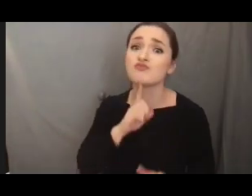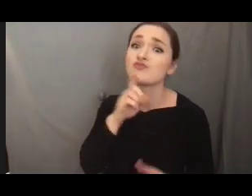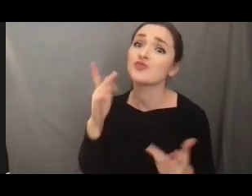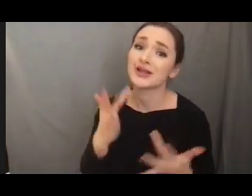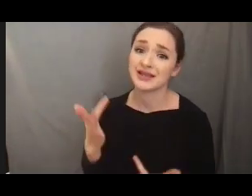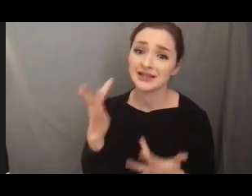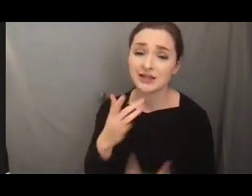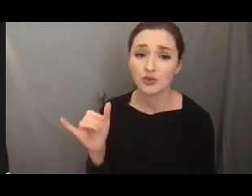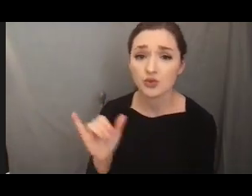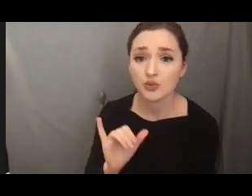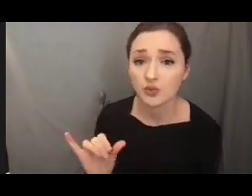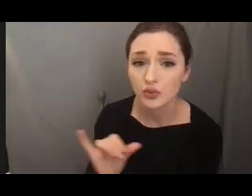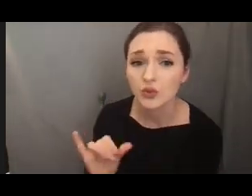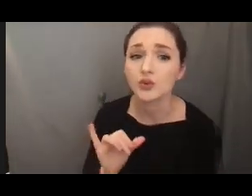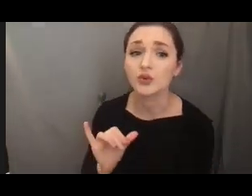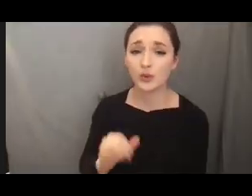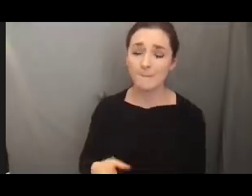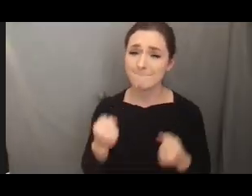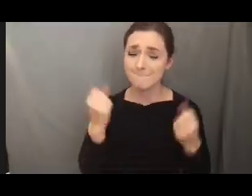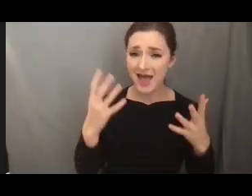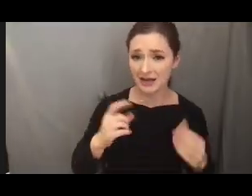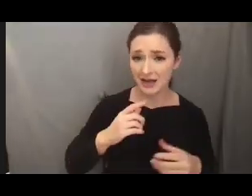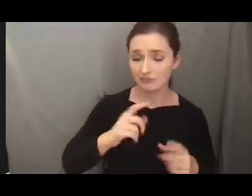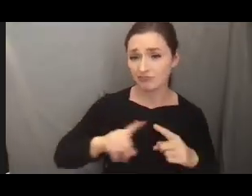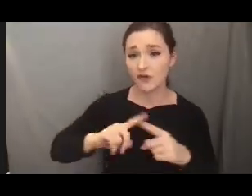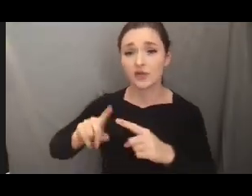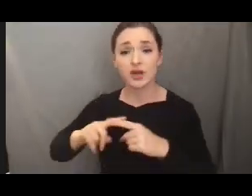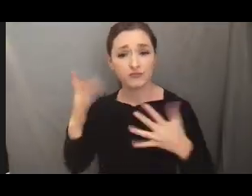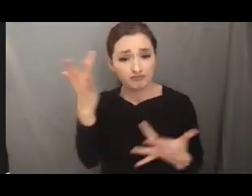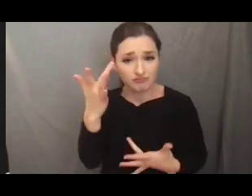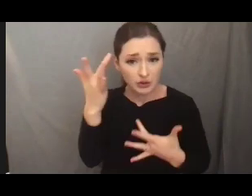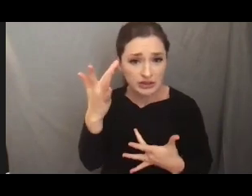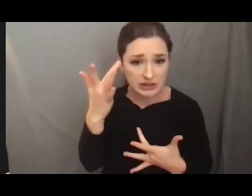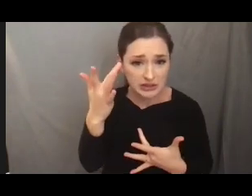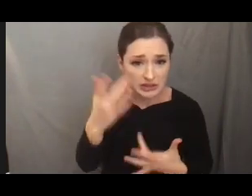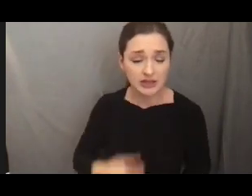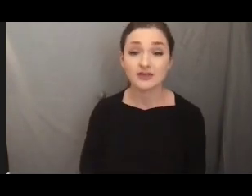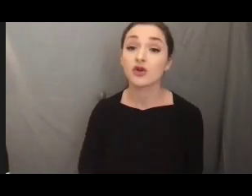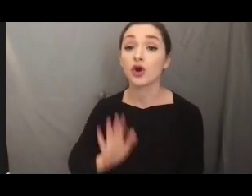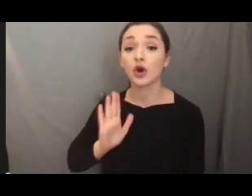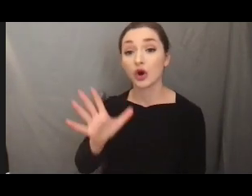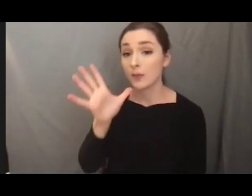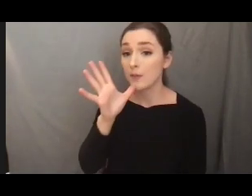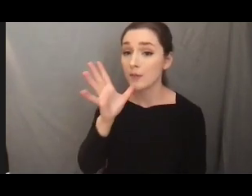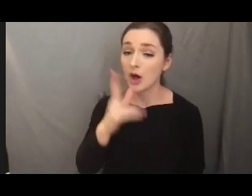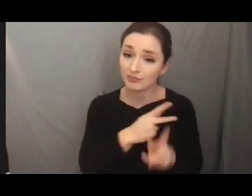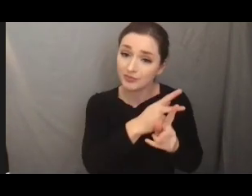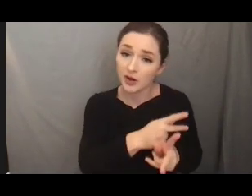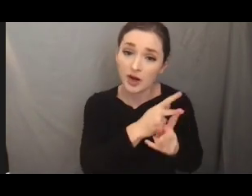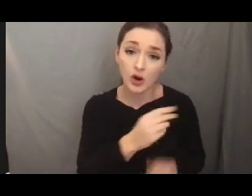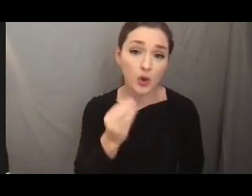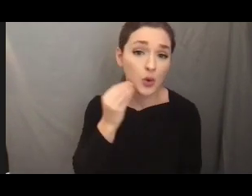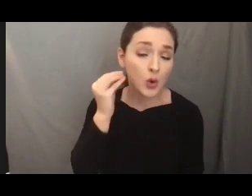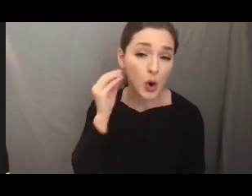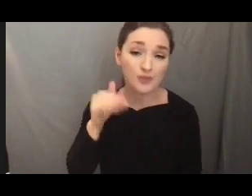mumps and the chicken pox. Her mother always nursed her at home. Doctors were a luxury for the Rudolph family.